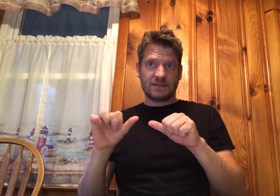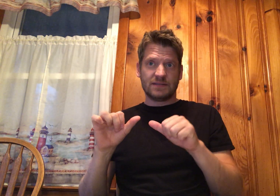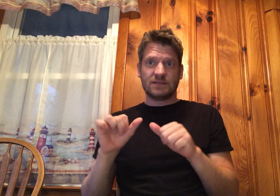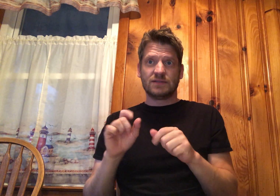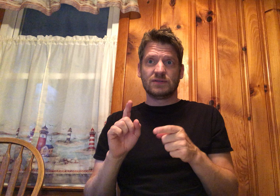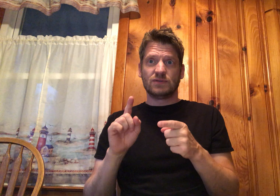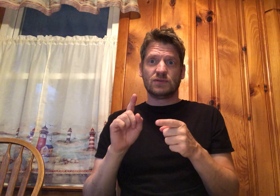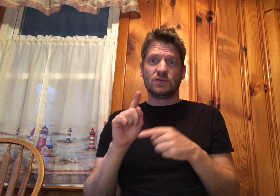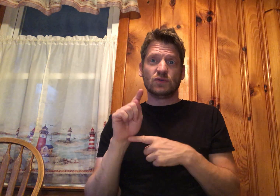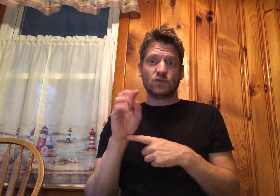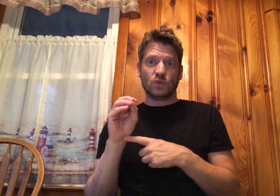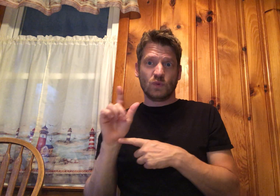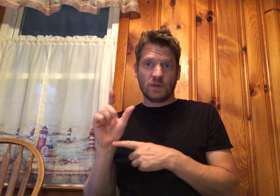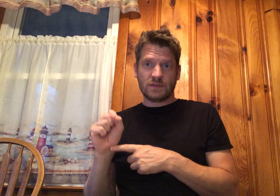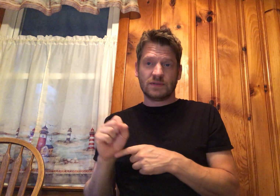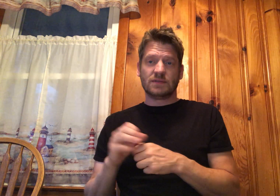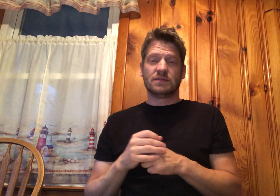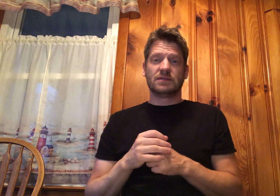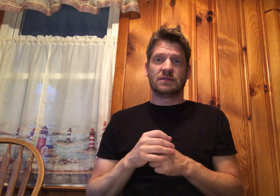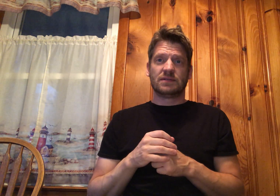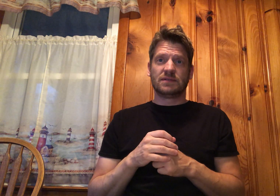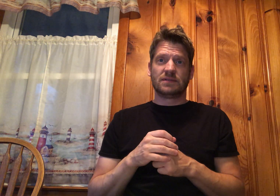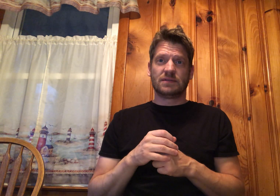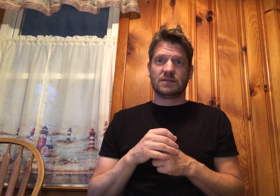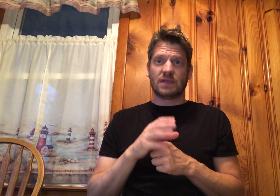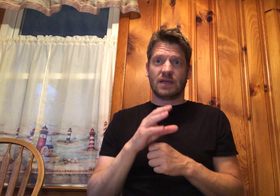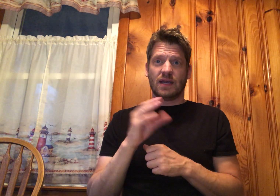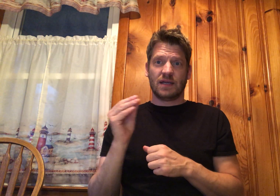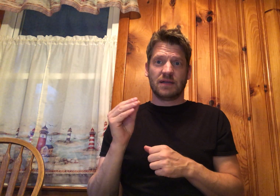tools and methods